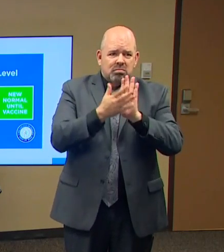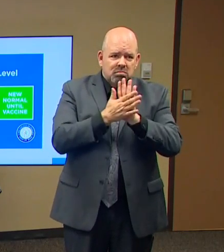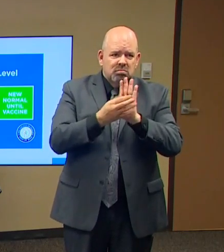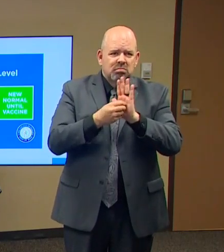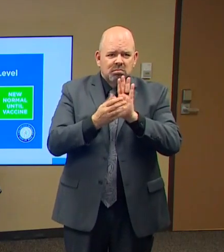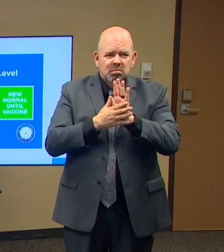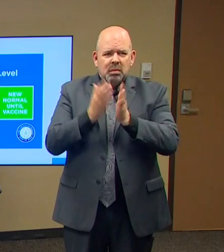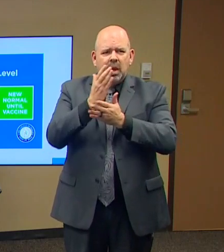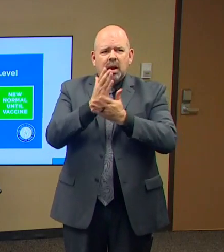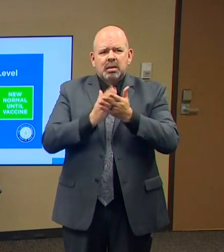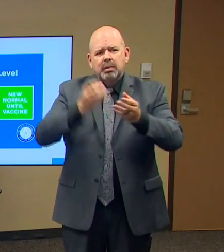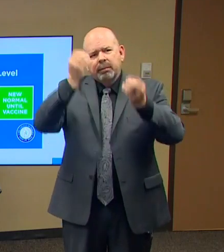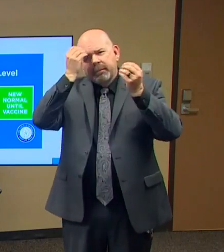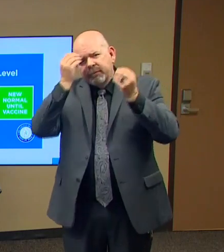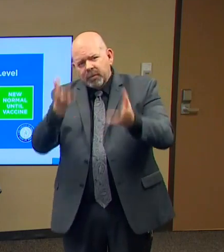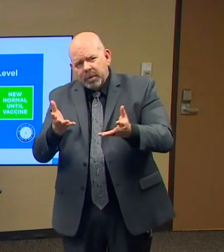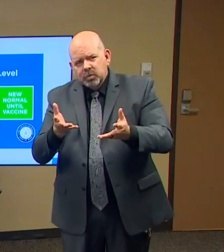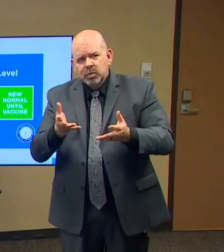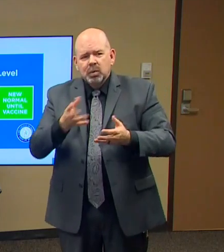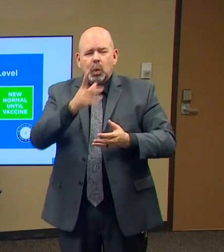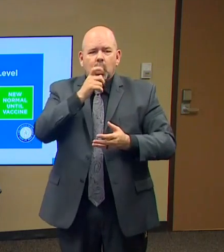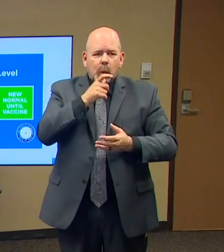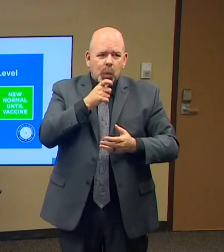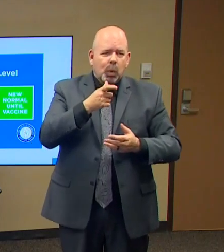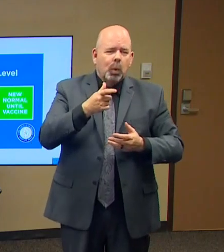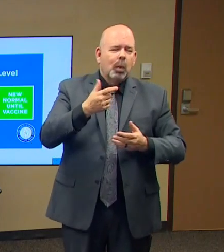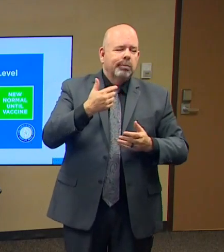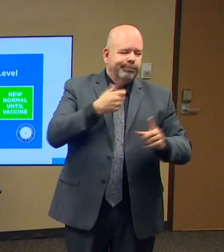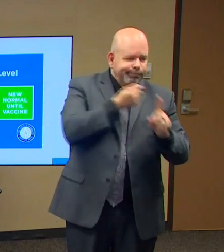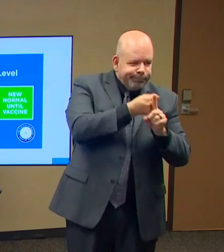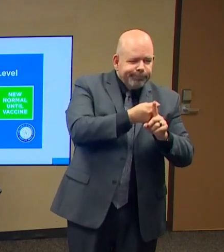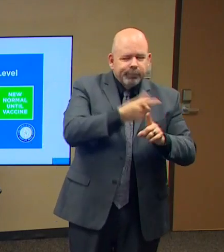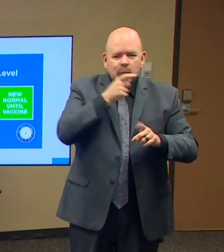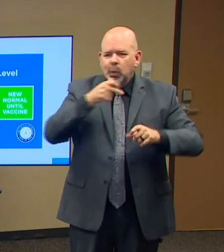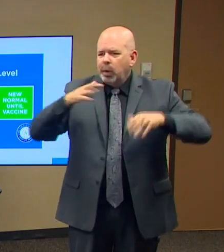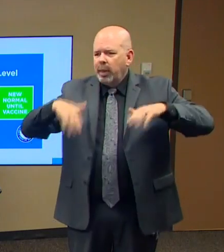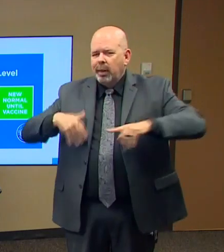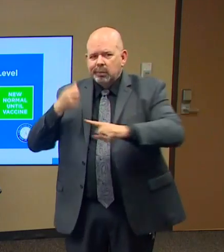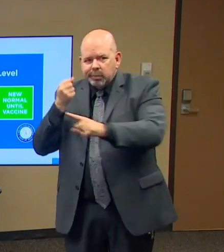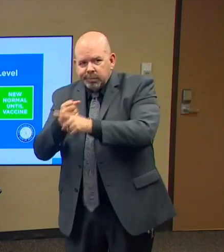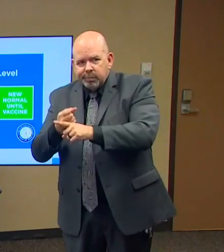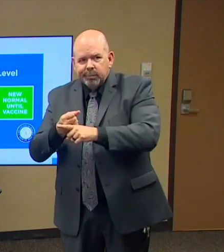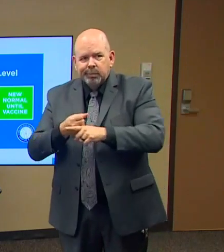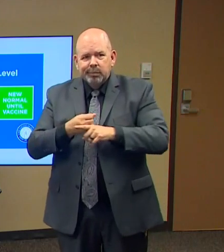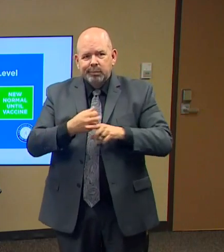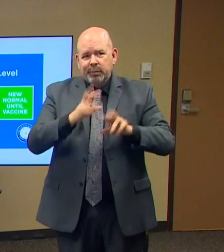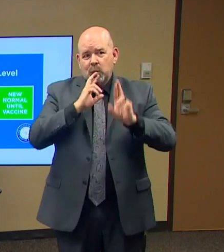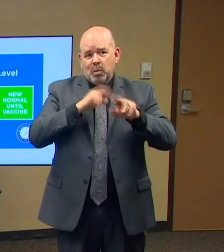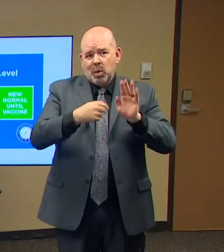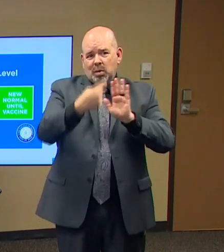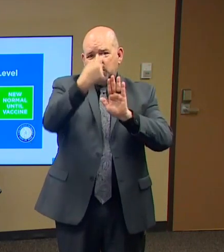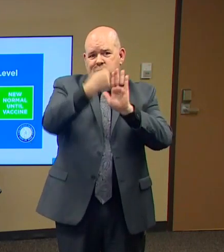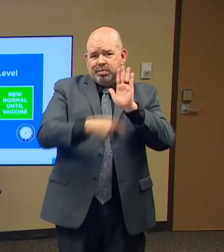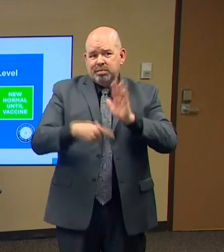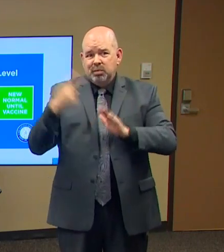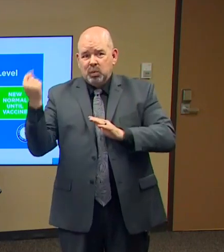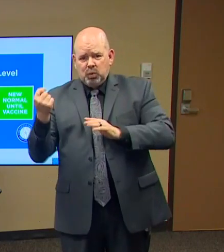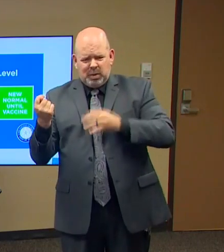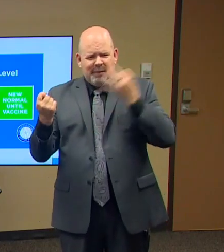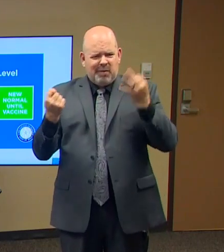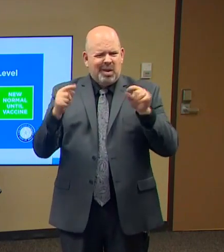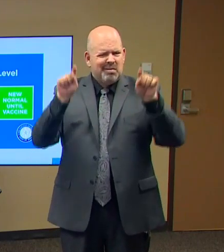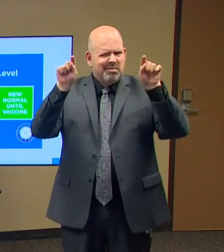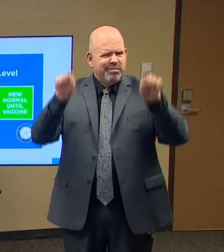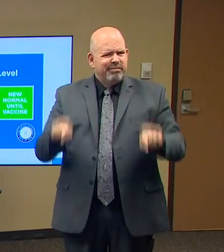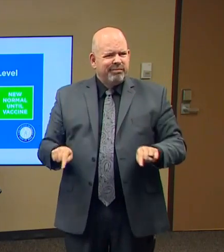so, I think we report that always. It may reflect some demographic, indicators